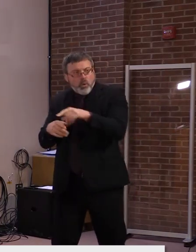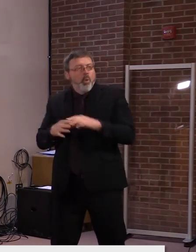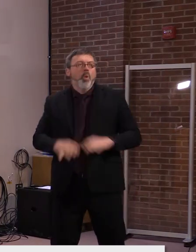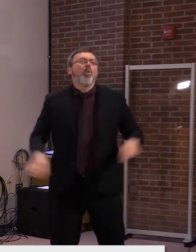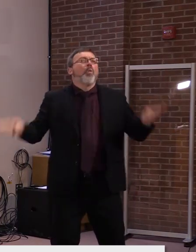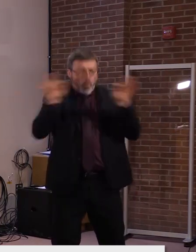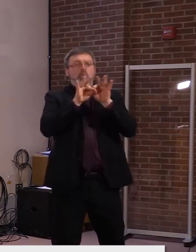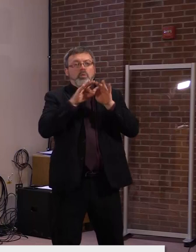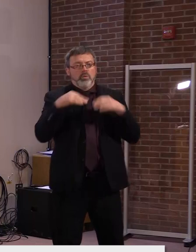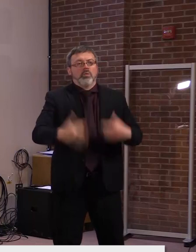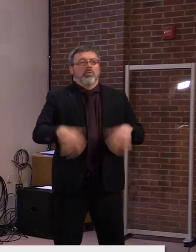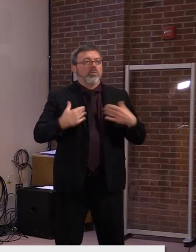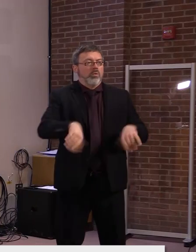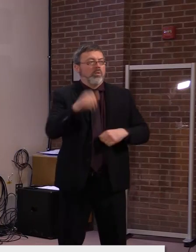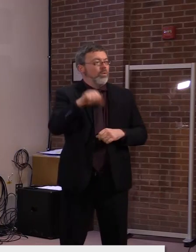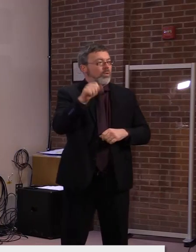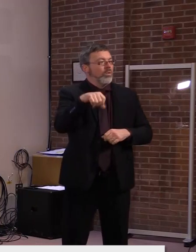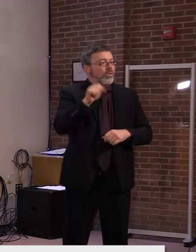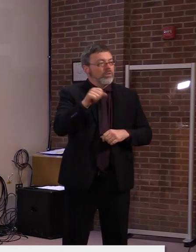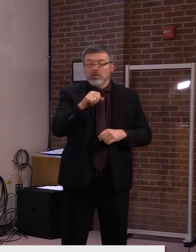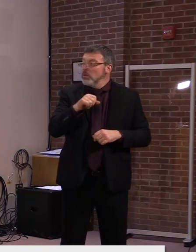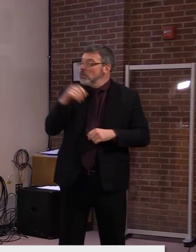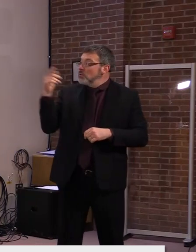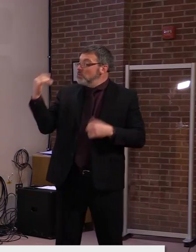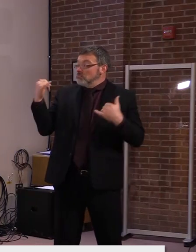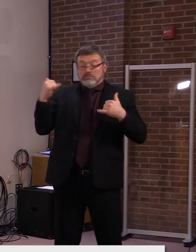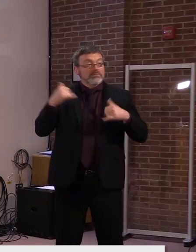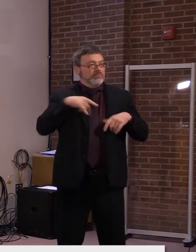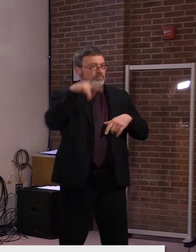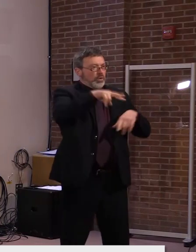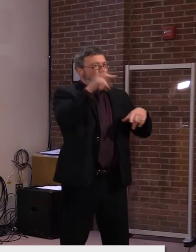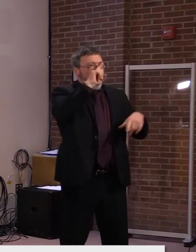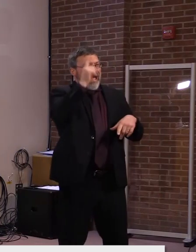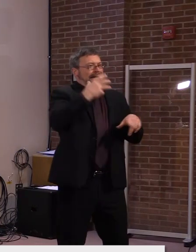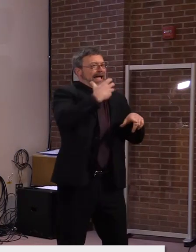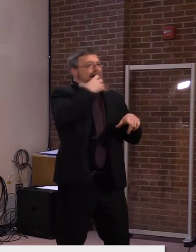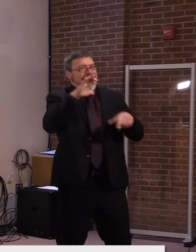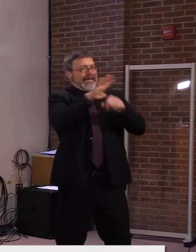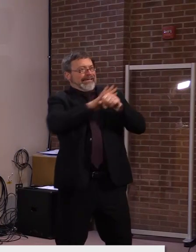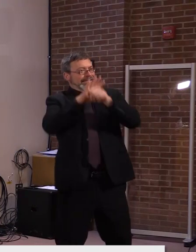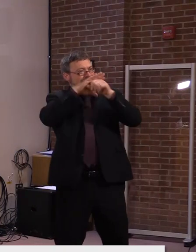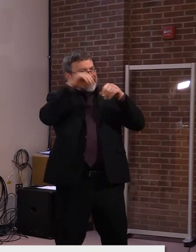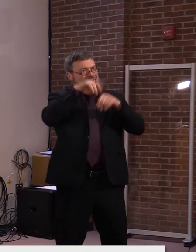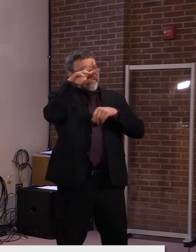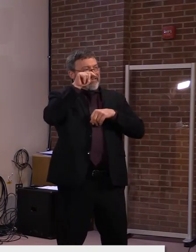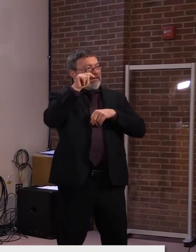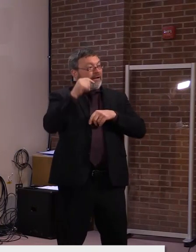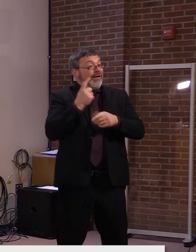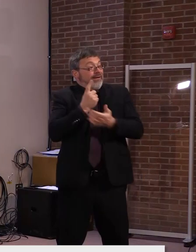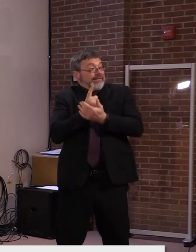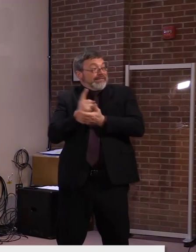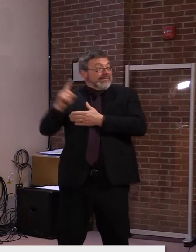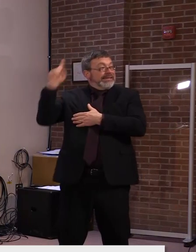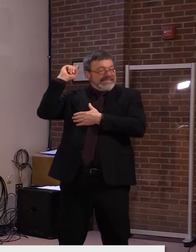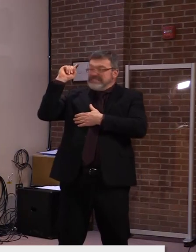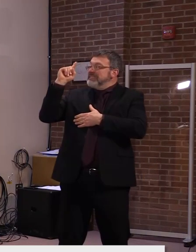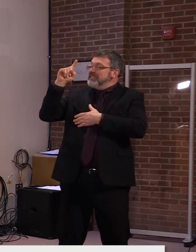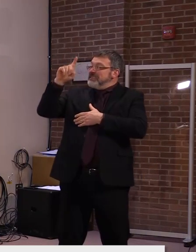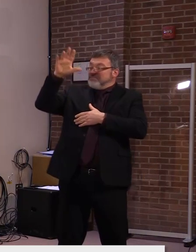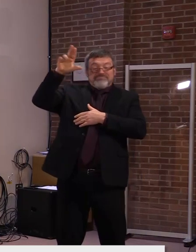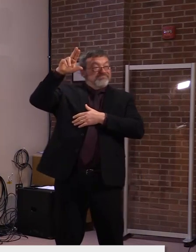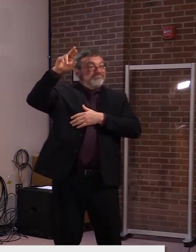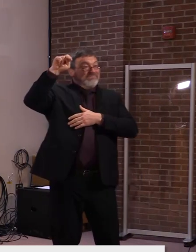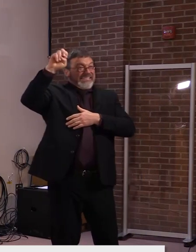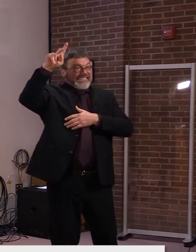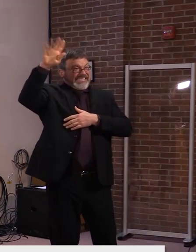terms of geography, you can see that the areas of the state that have had higher case counts remain higher, as particularly the Northeast Kingdom, although